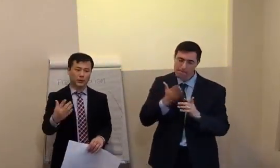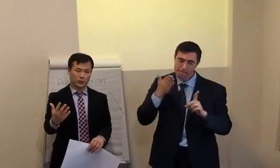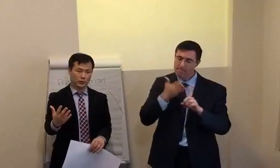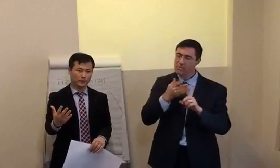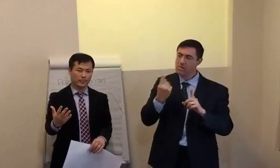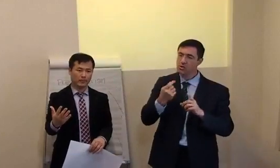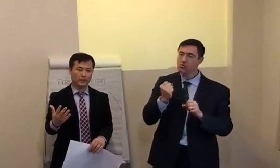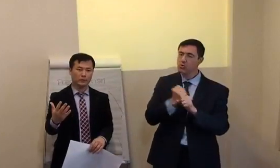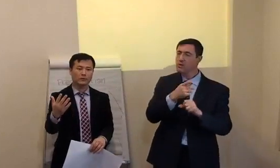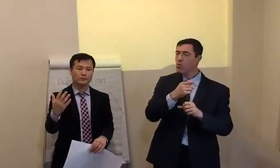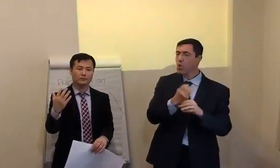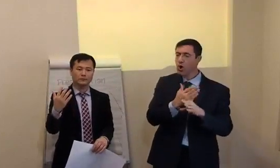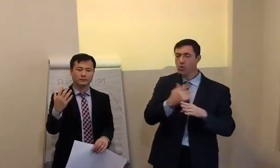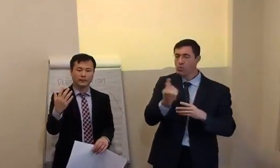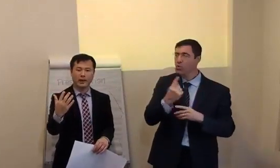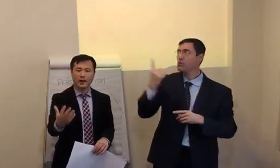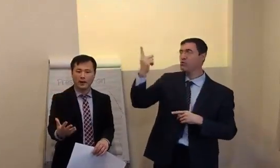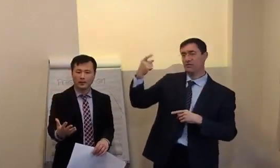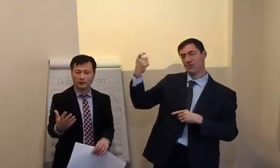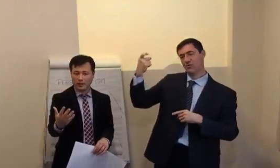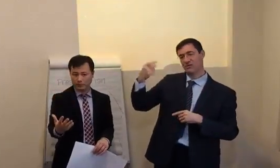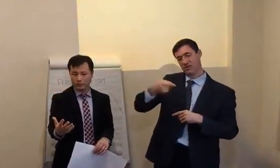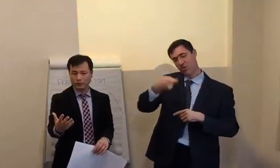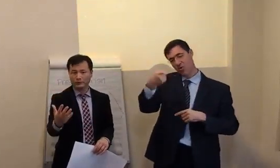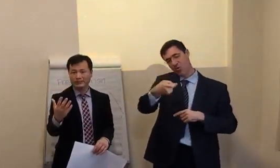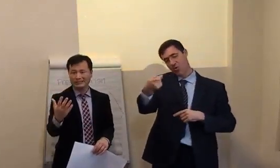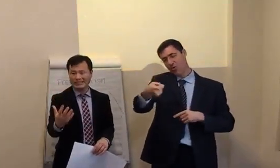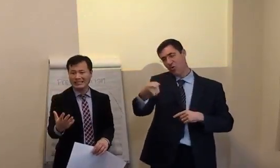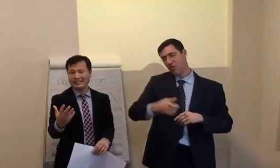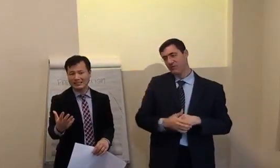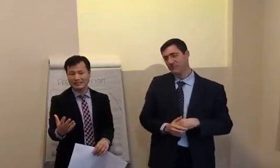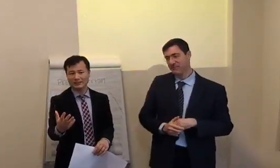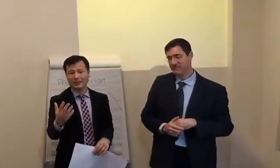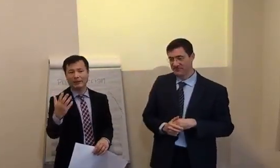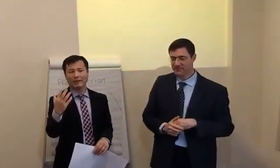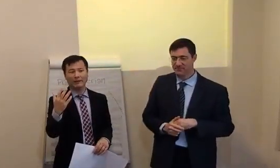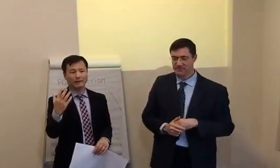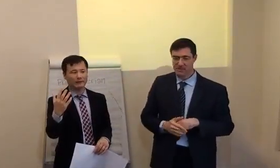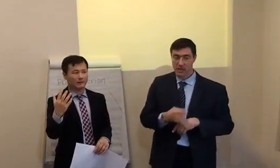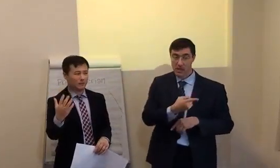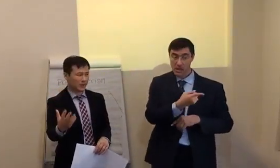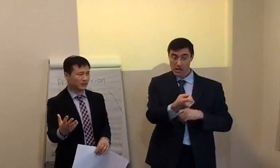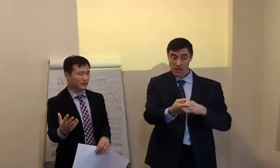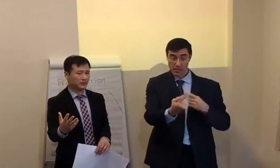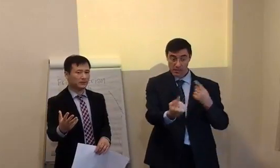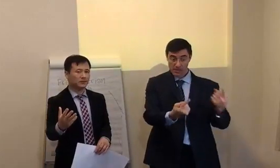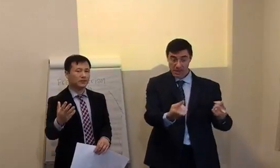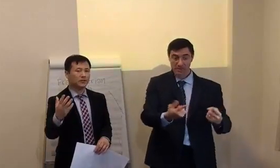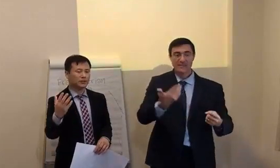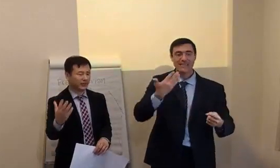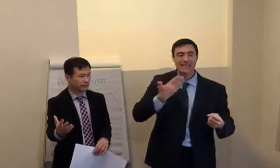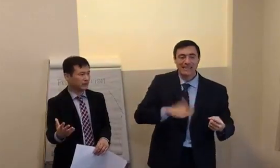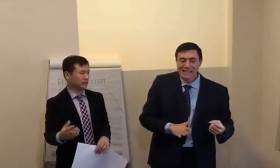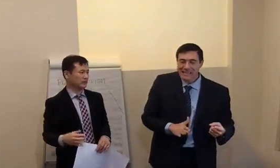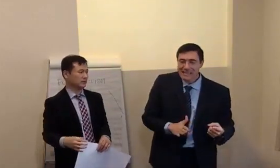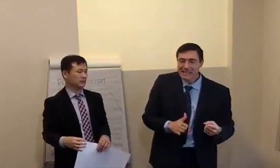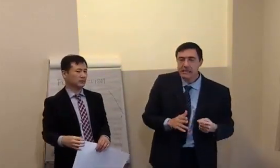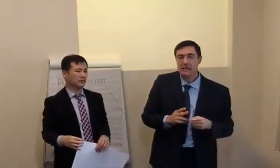Who? They are the people really need their pastor, shepherd,